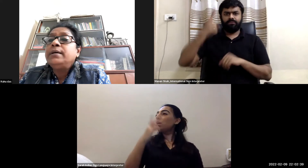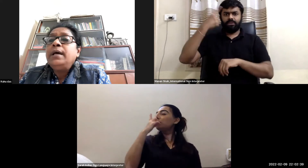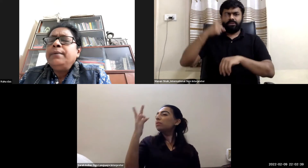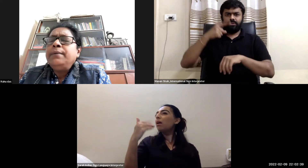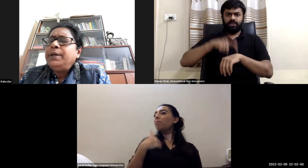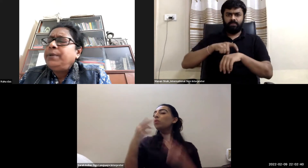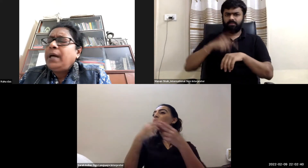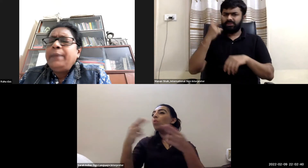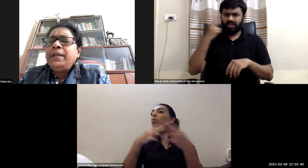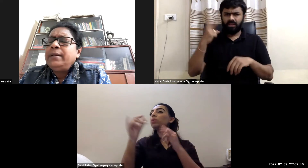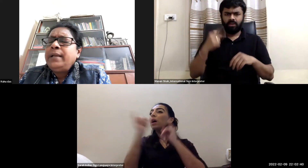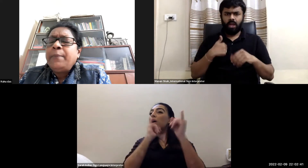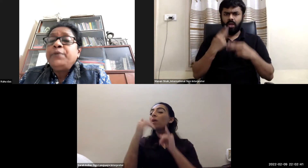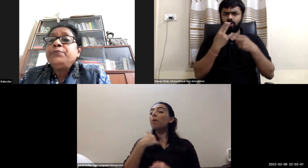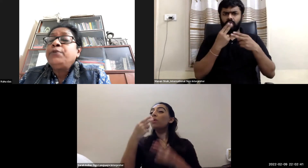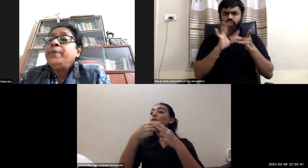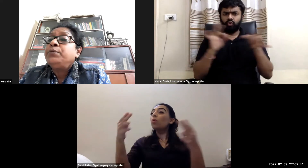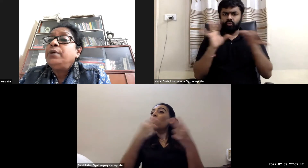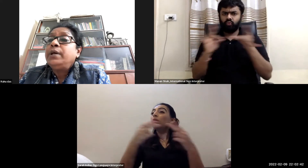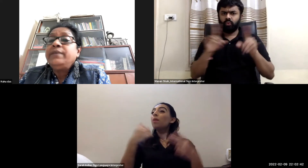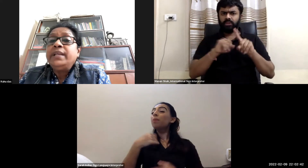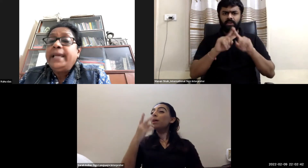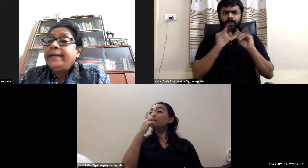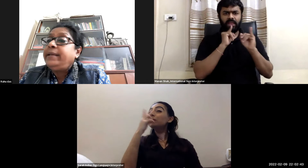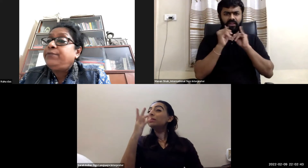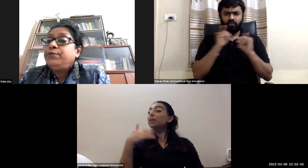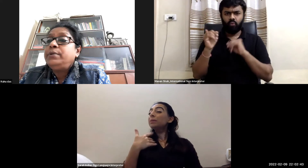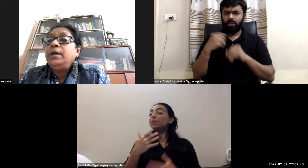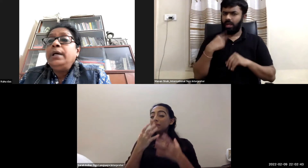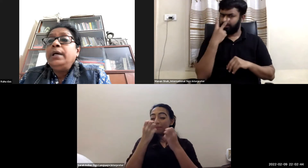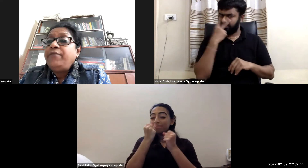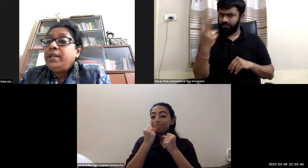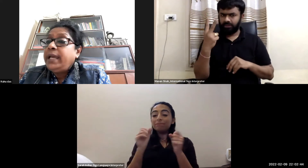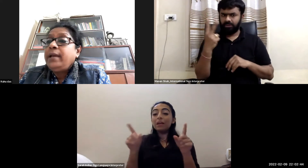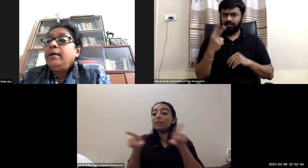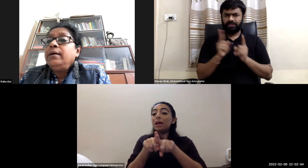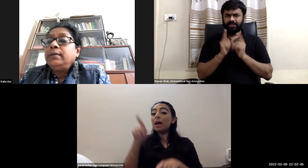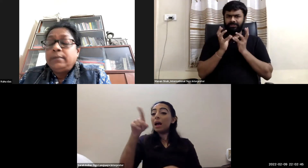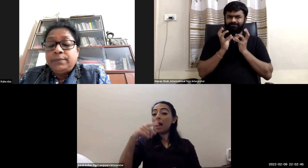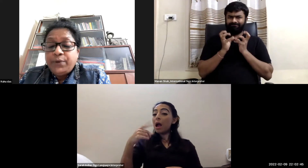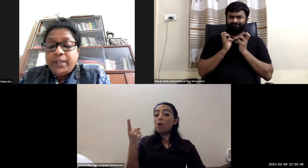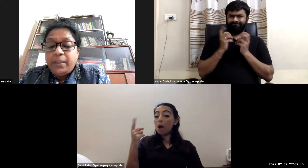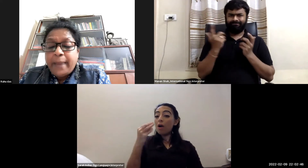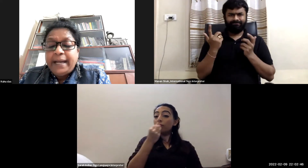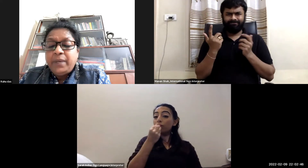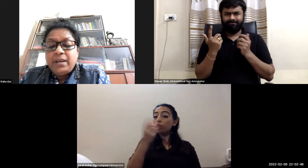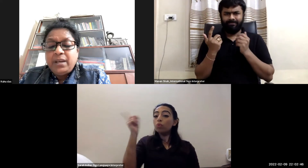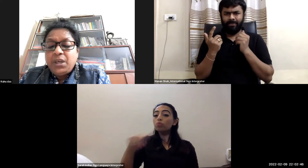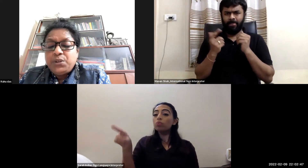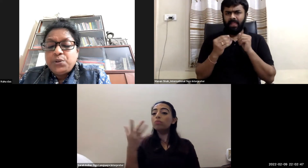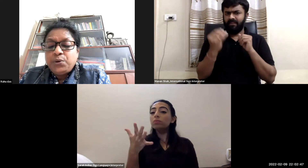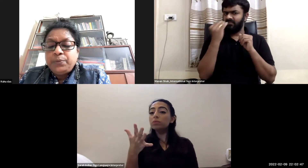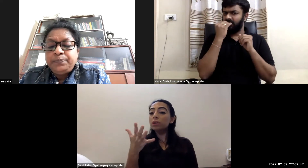was a number of women could not even get their food every day during the